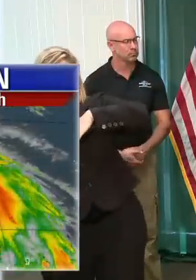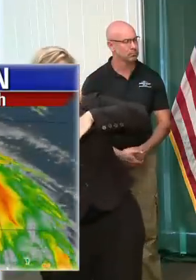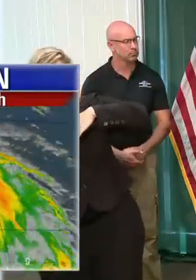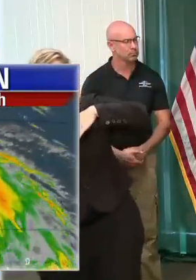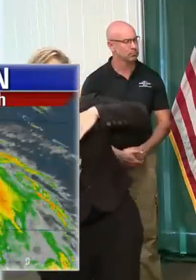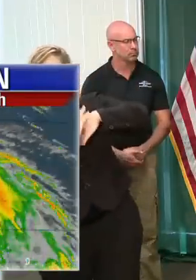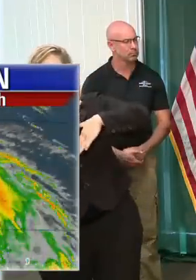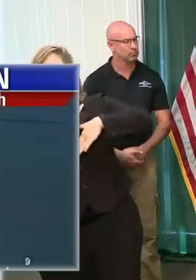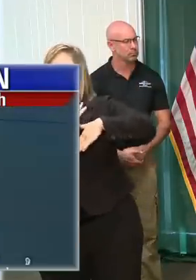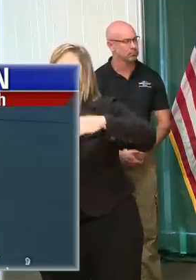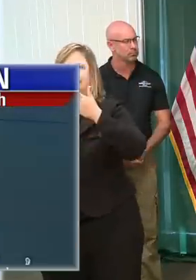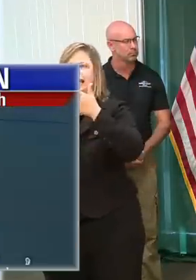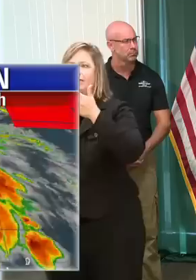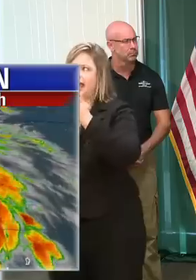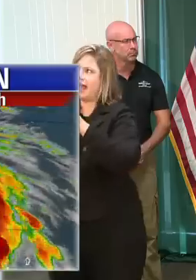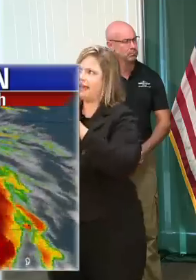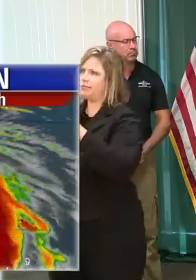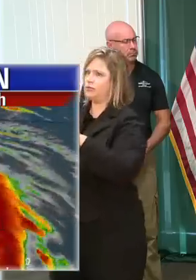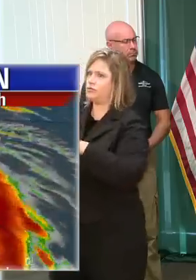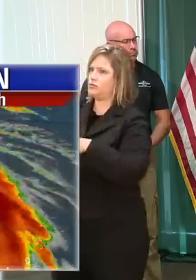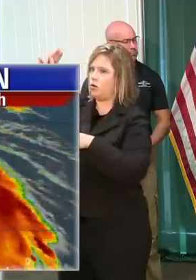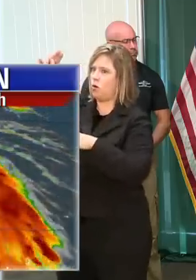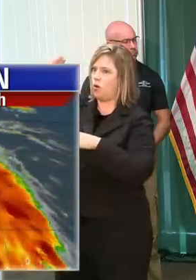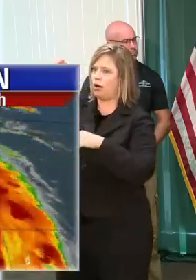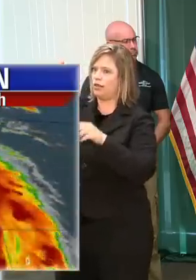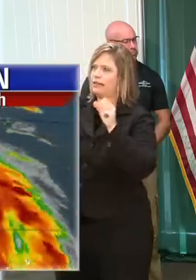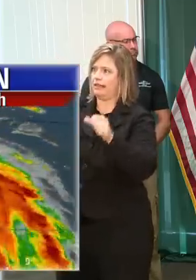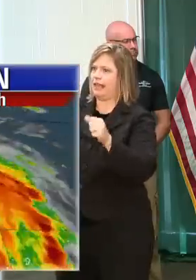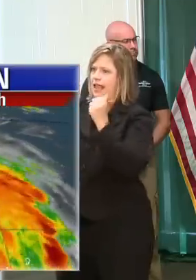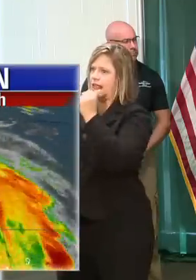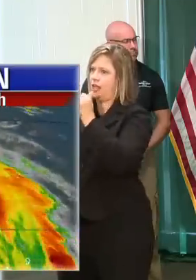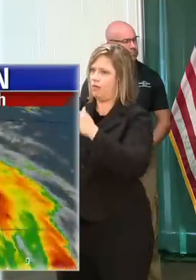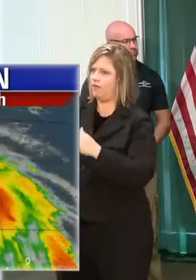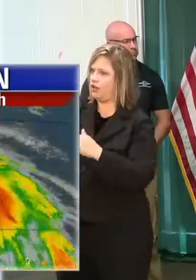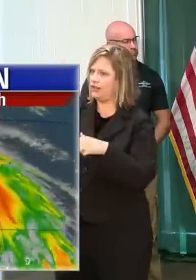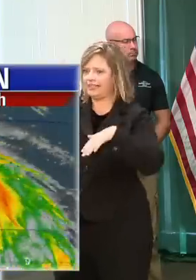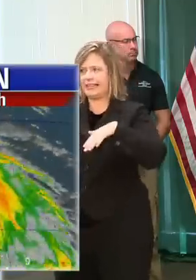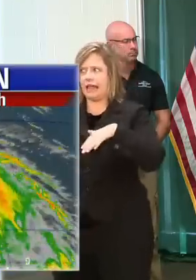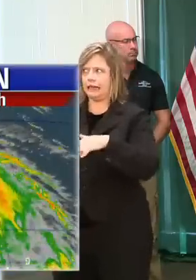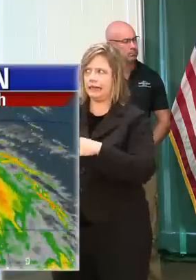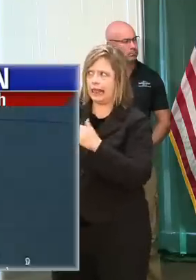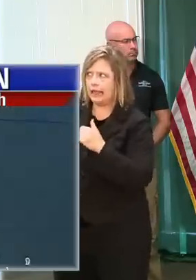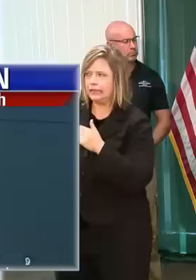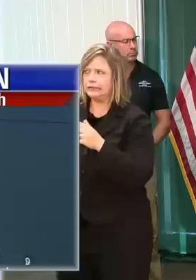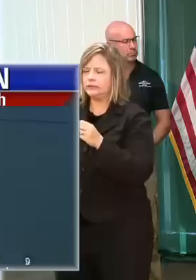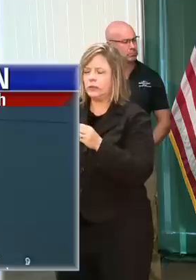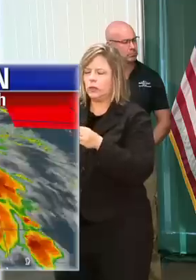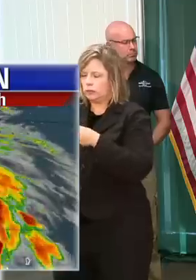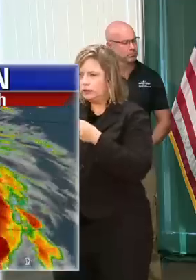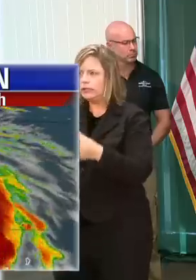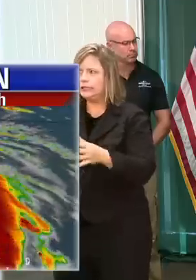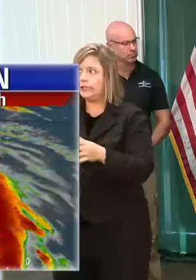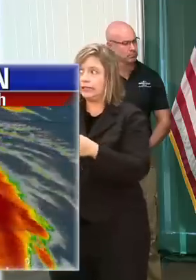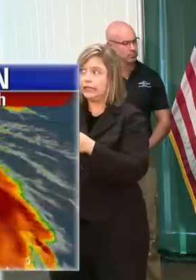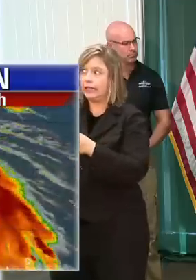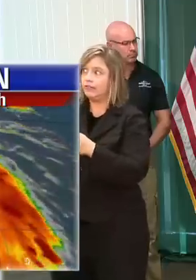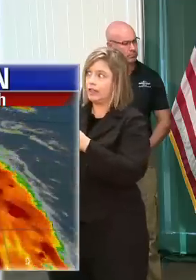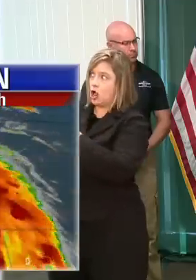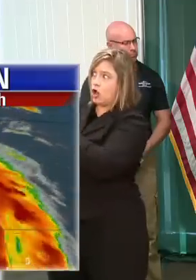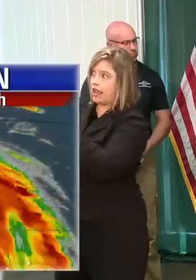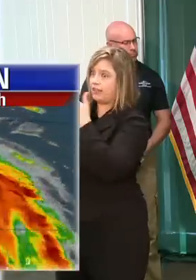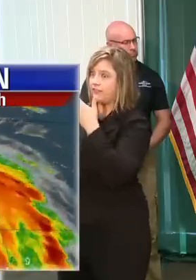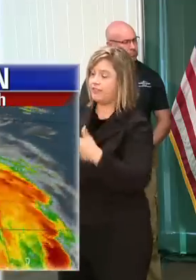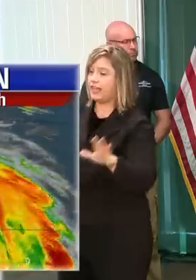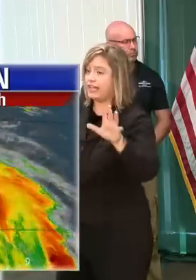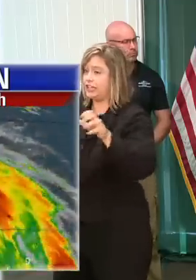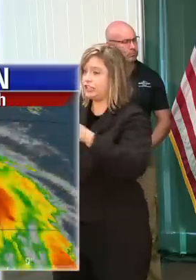make sure that you understand we will respond to calls up to a certain point when it becomes unsafe for our vehicles to be on the road. Last and